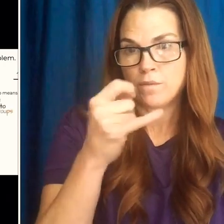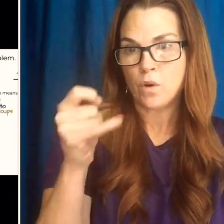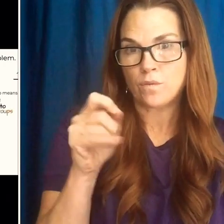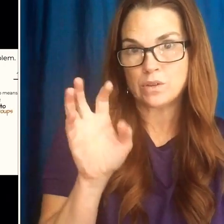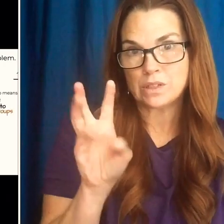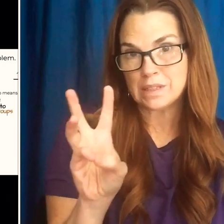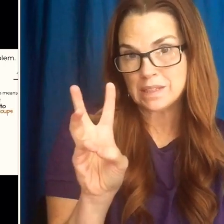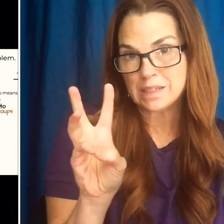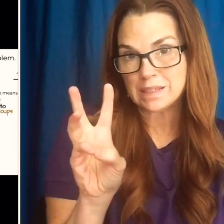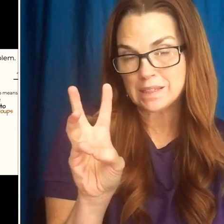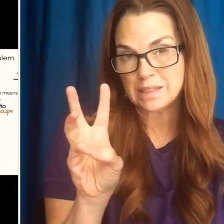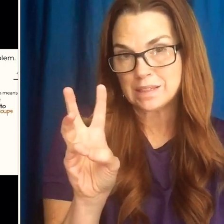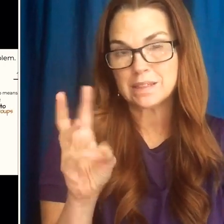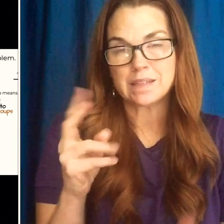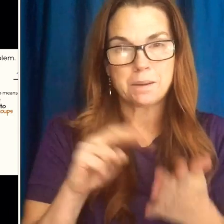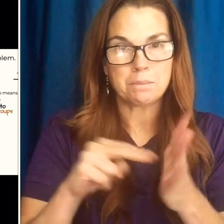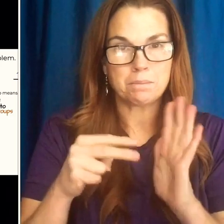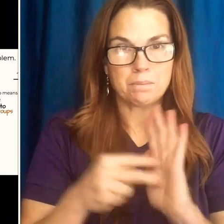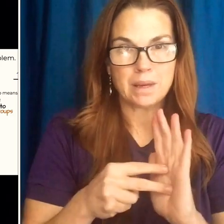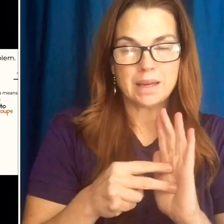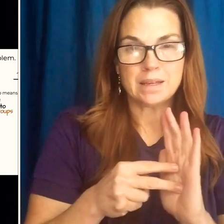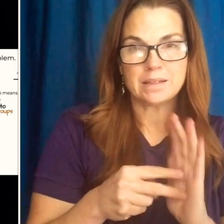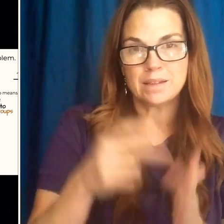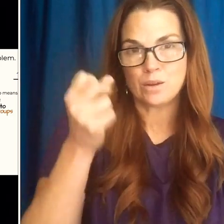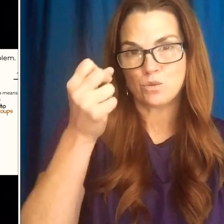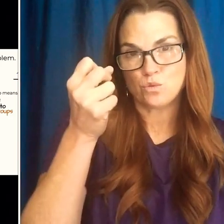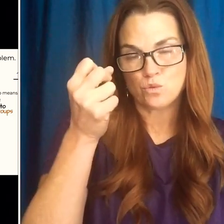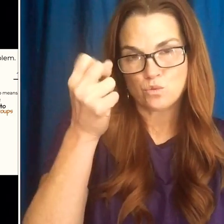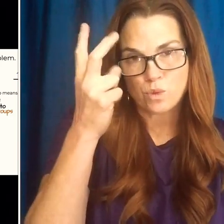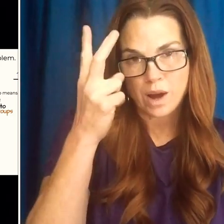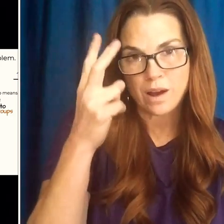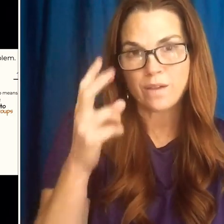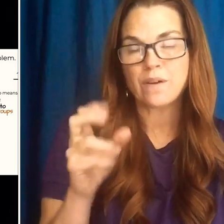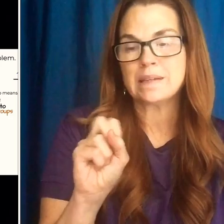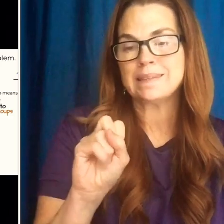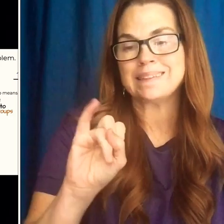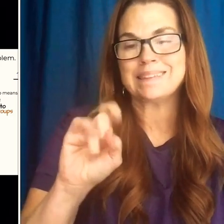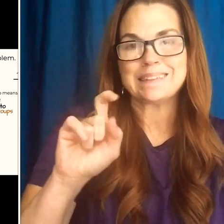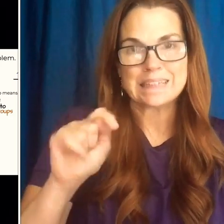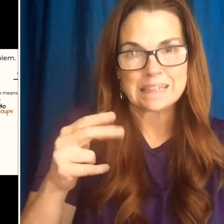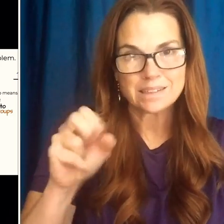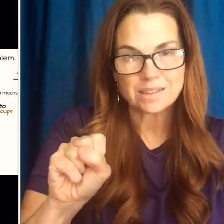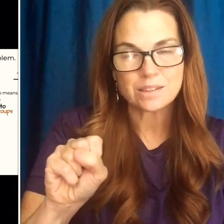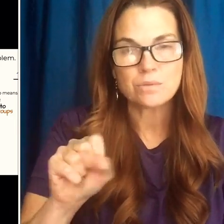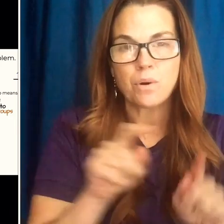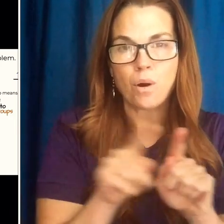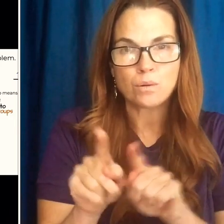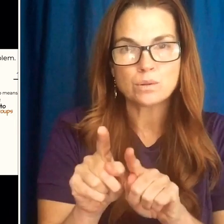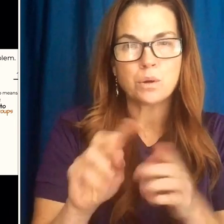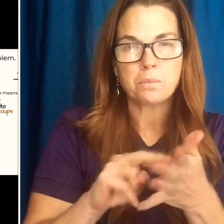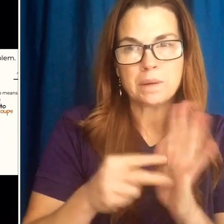mean 12/6, but it can also mean 12 divided into 6 equal groups.